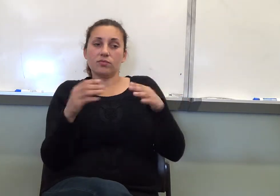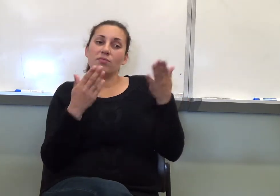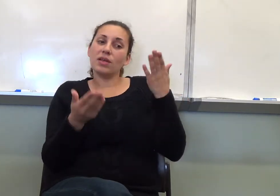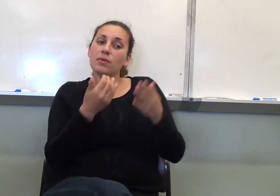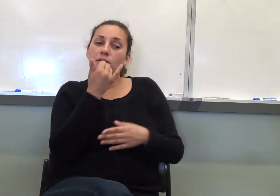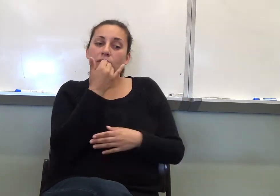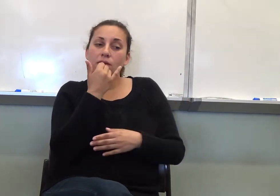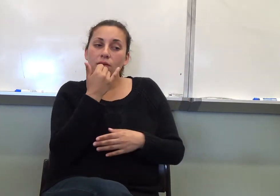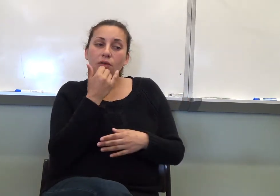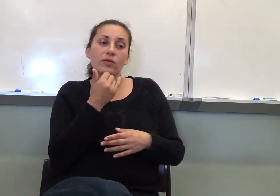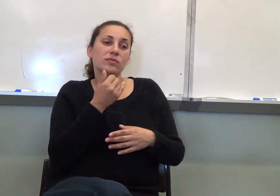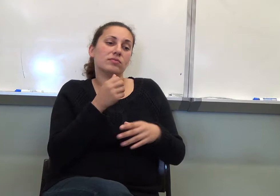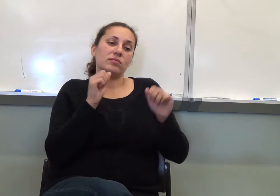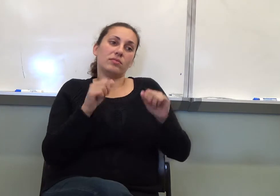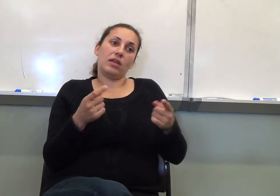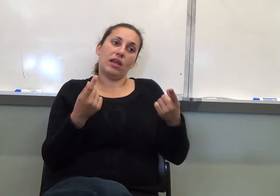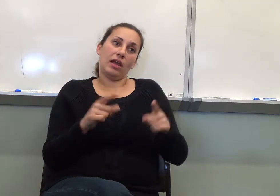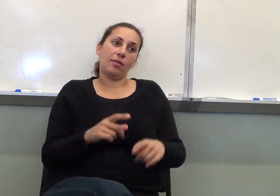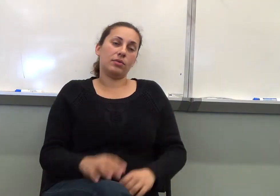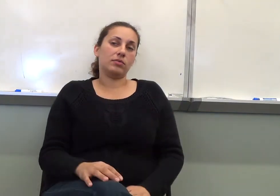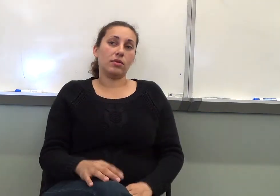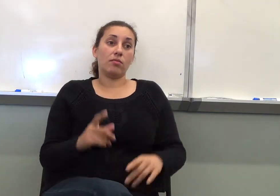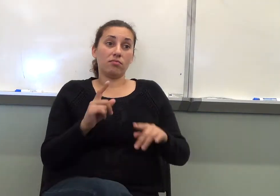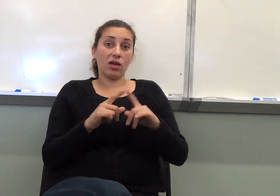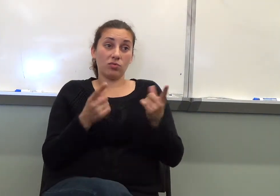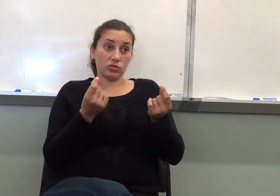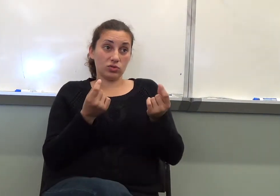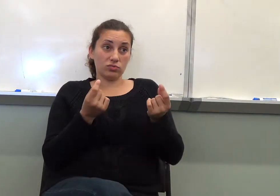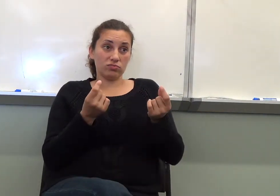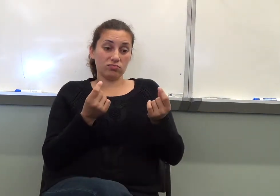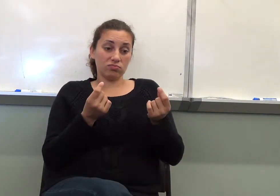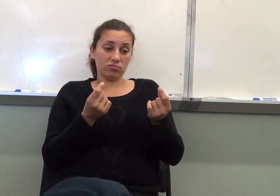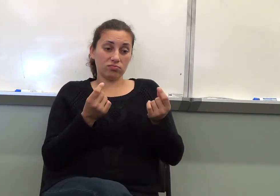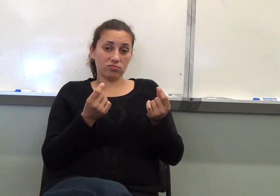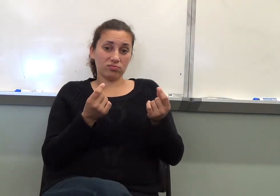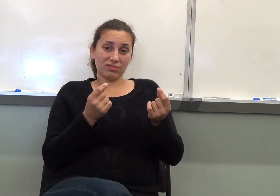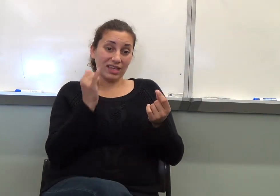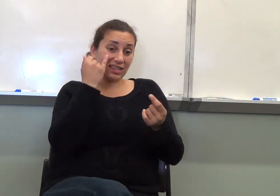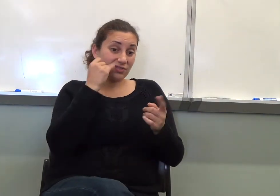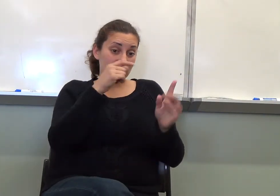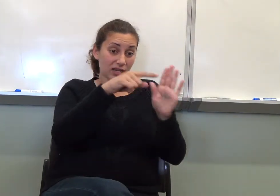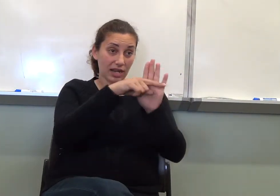error, just look at the signs. That's all that happens.